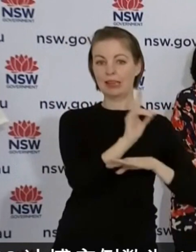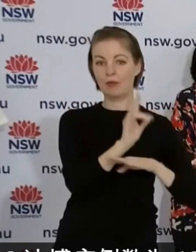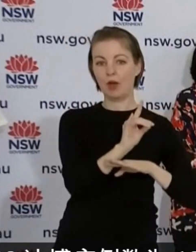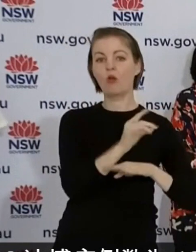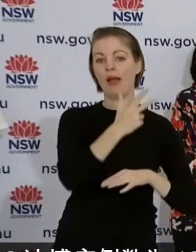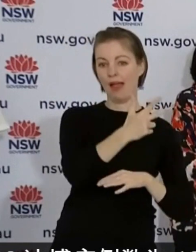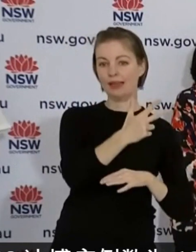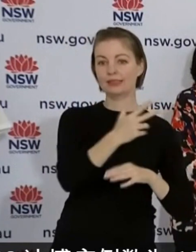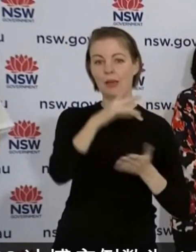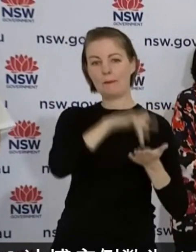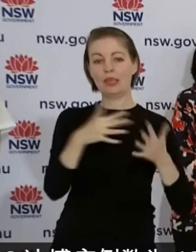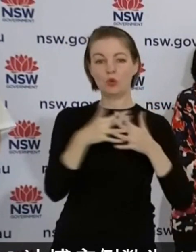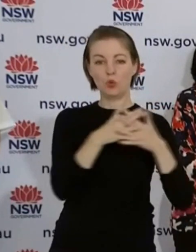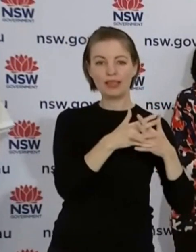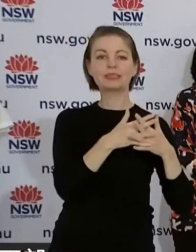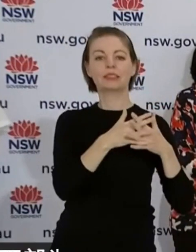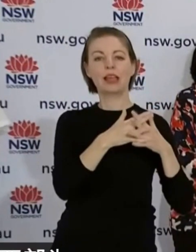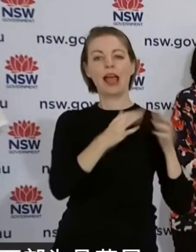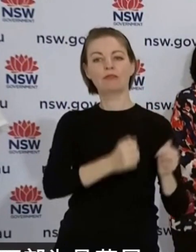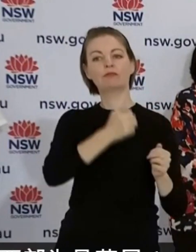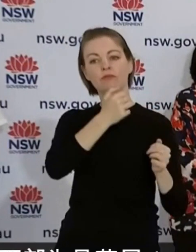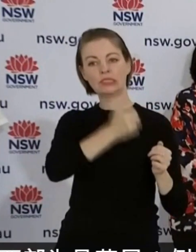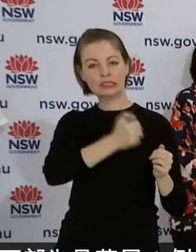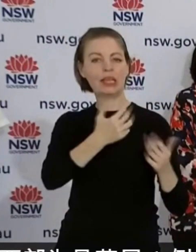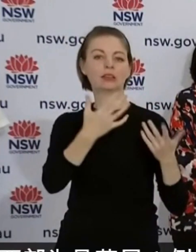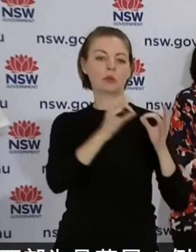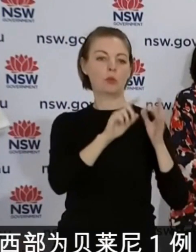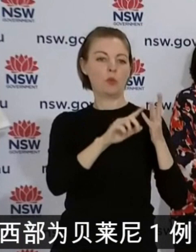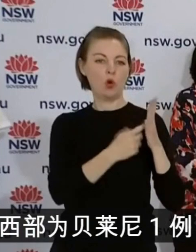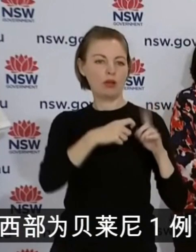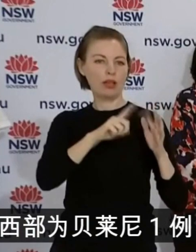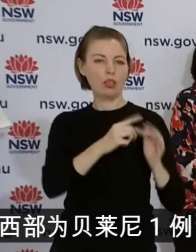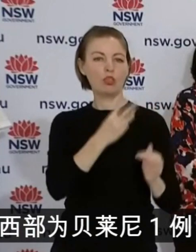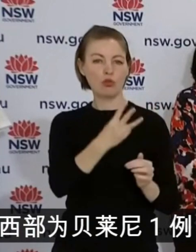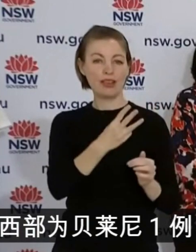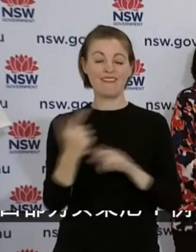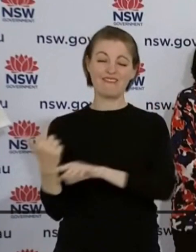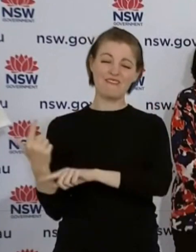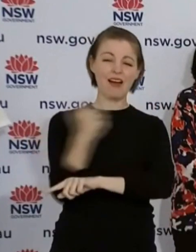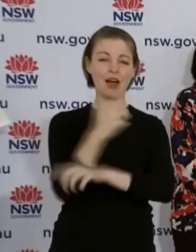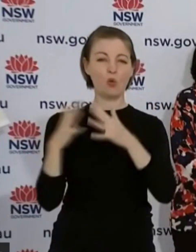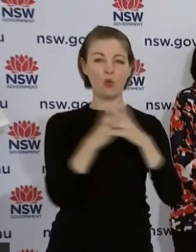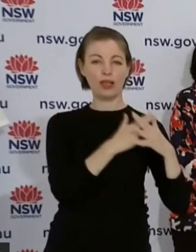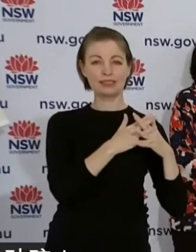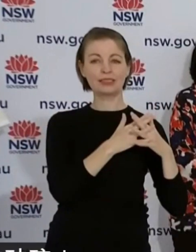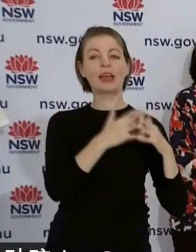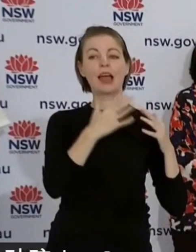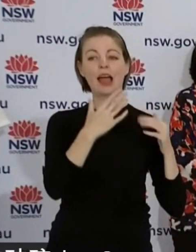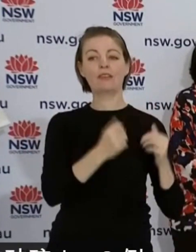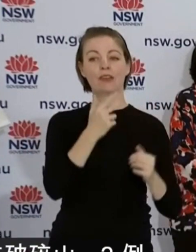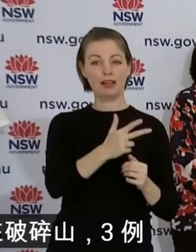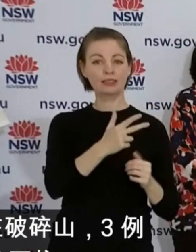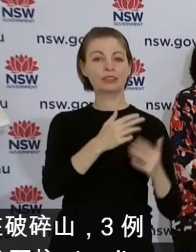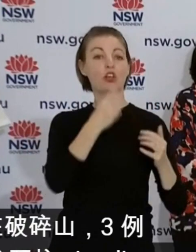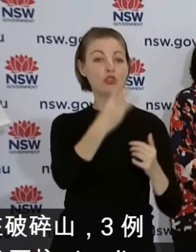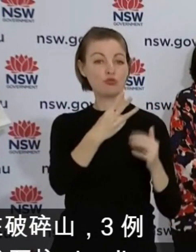Mid-Western 6 cases, Burke 3 and Blaney 1. In the far west there were 5 cases, 2 in Broken Hill and 3